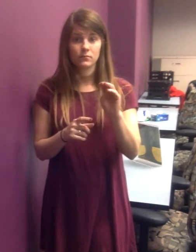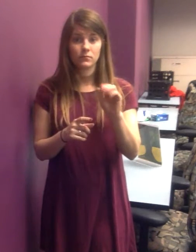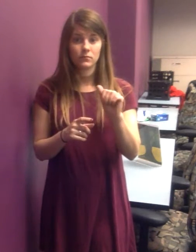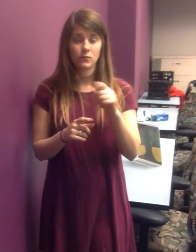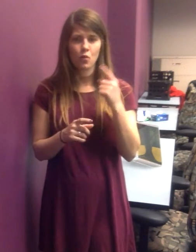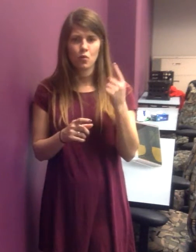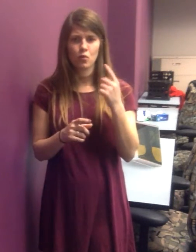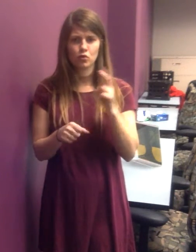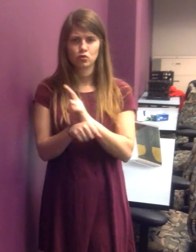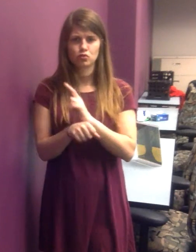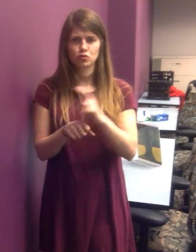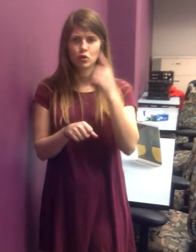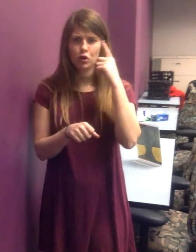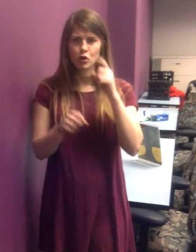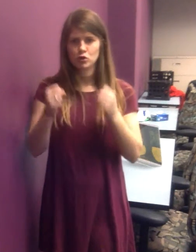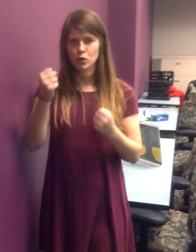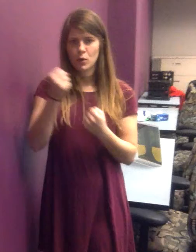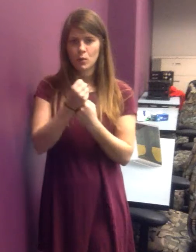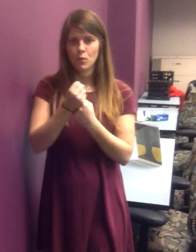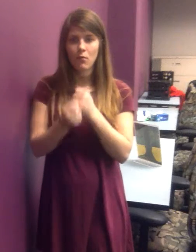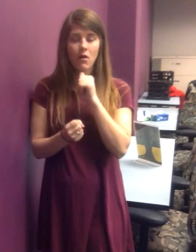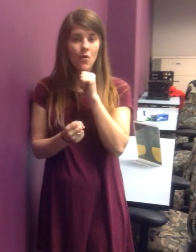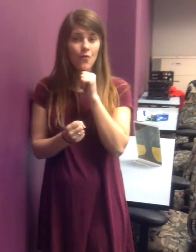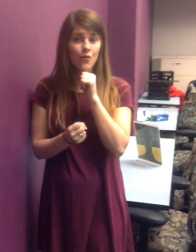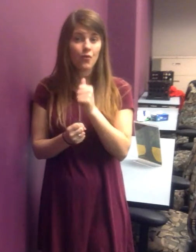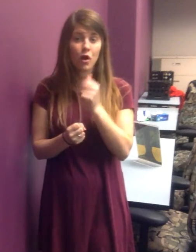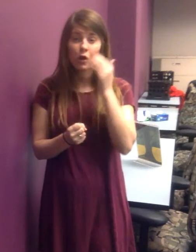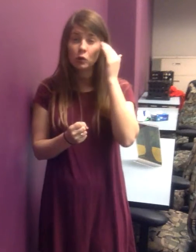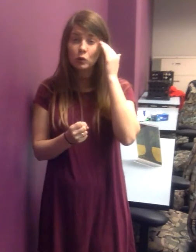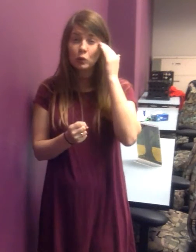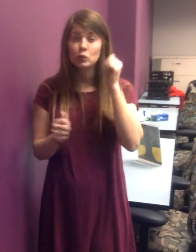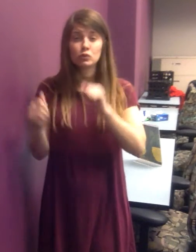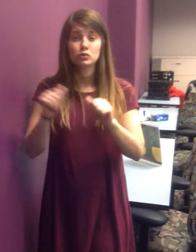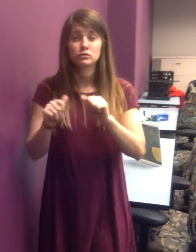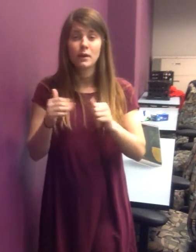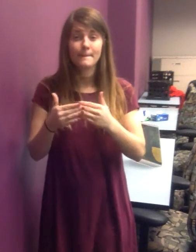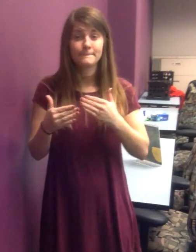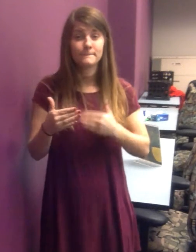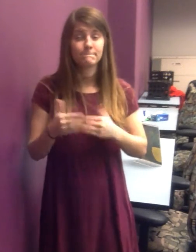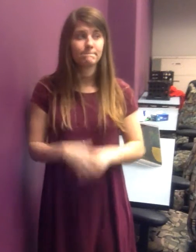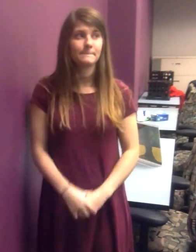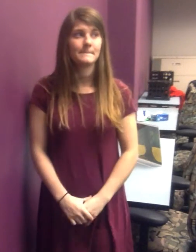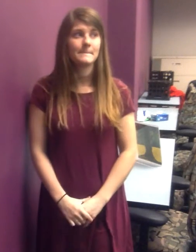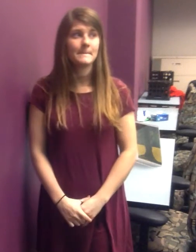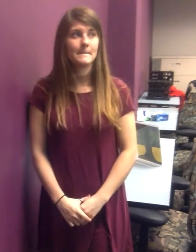I think it says a lot about the effort, and I think it says a lot about Americans making a decision. It's real interesting because we don't